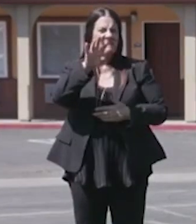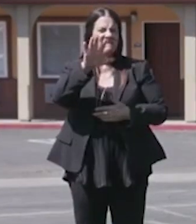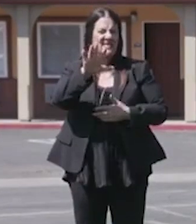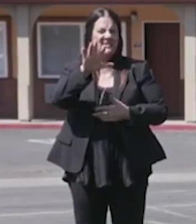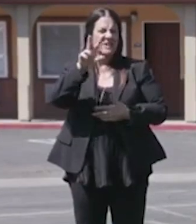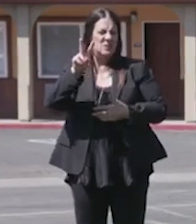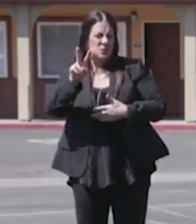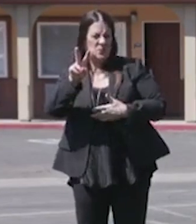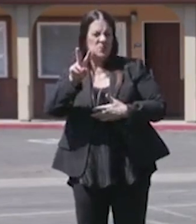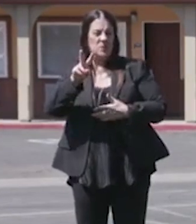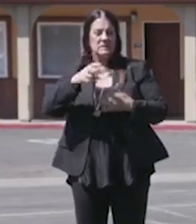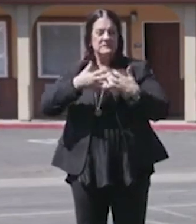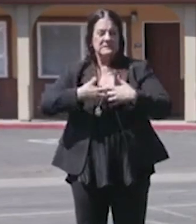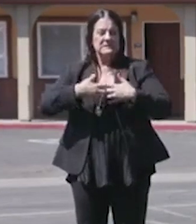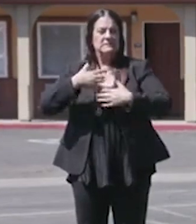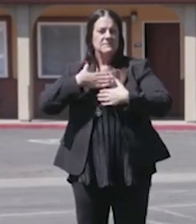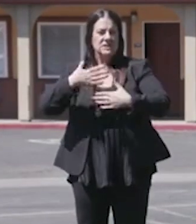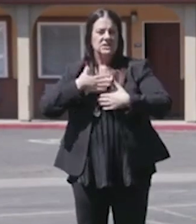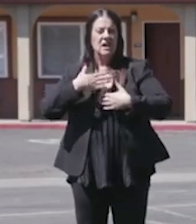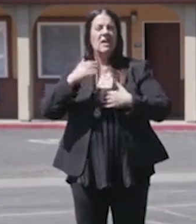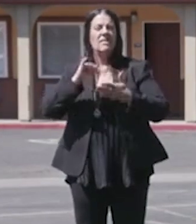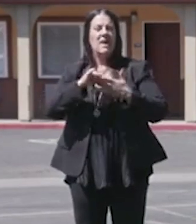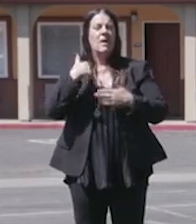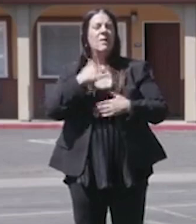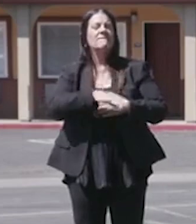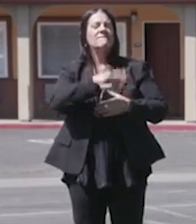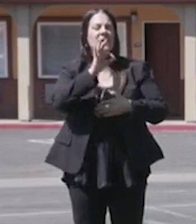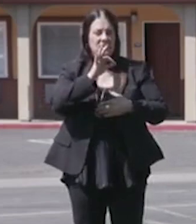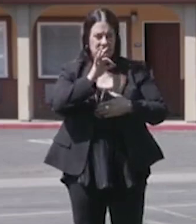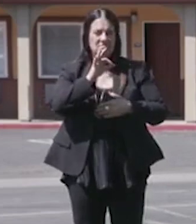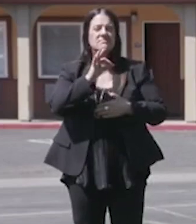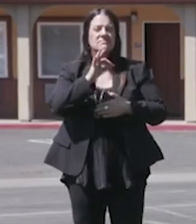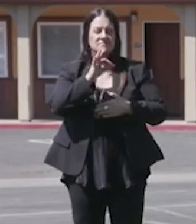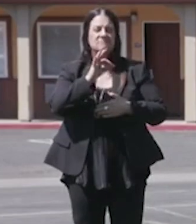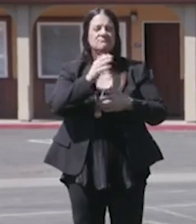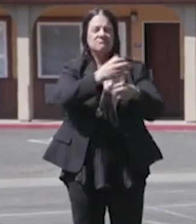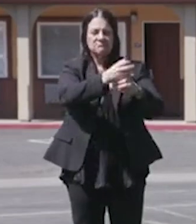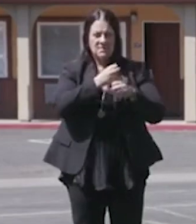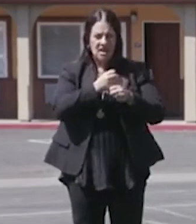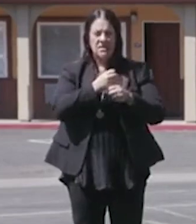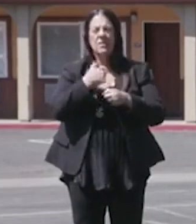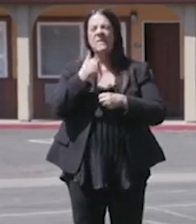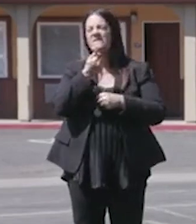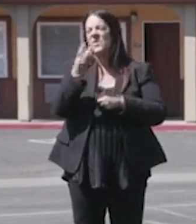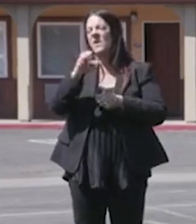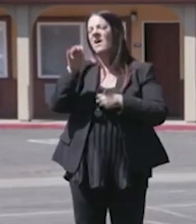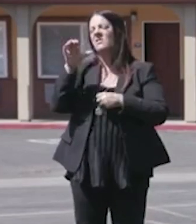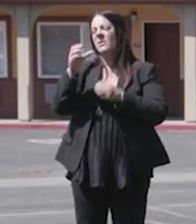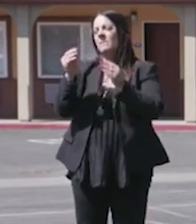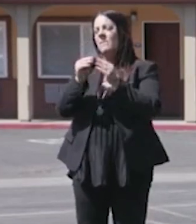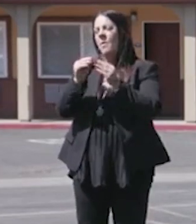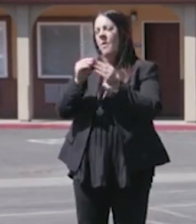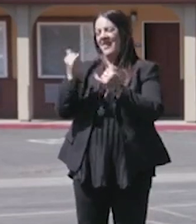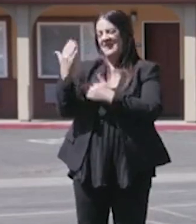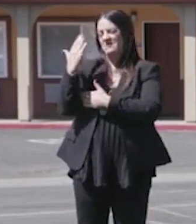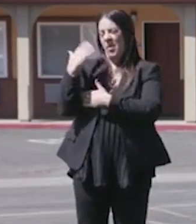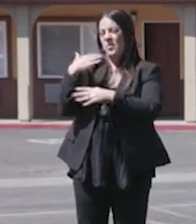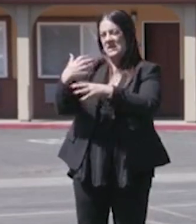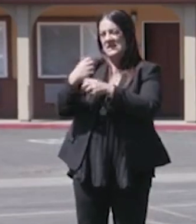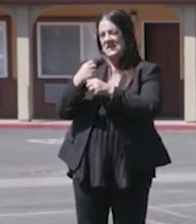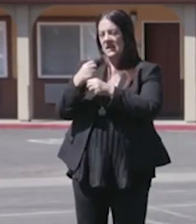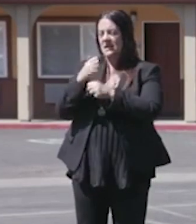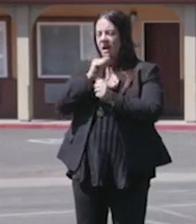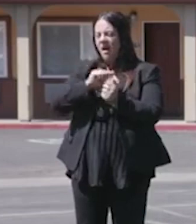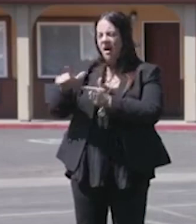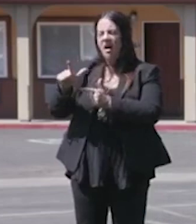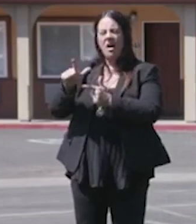4,252 ventilators that we have sourced ourselves and identified. We have a few hundred more that came in this morning. Not all of them are